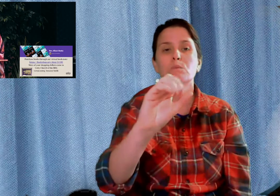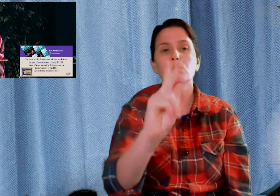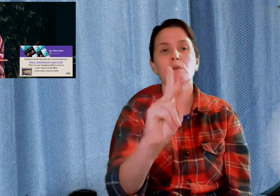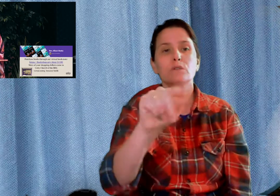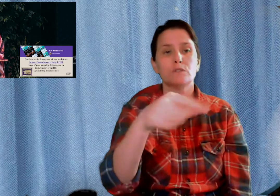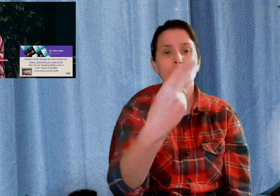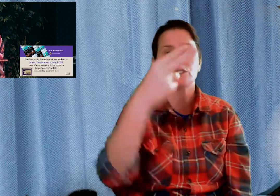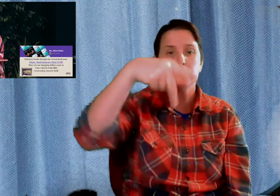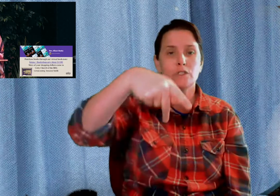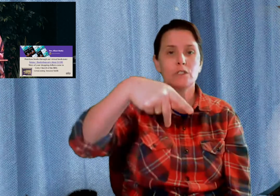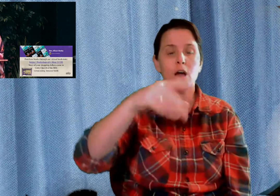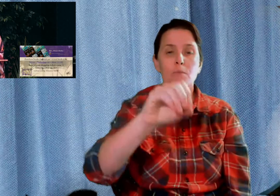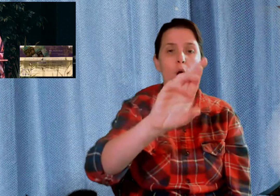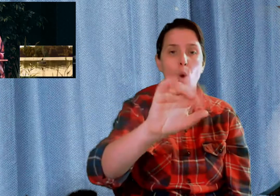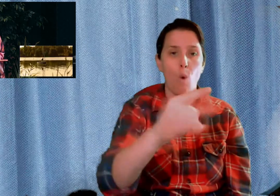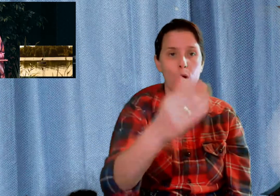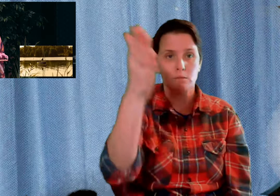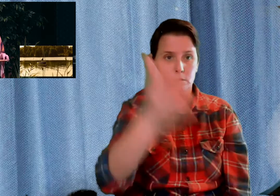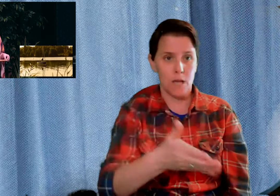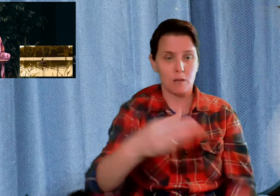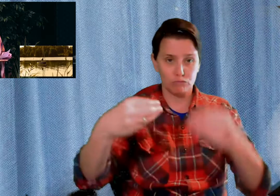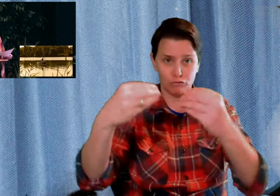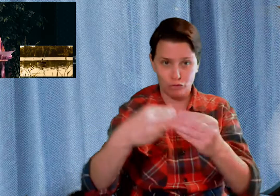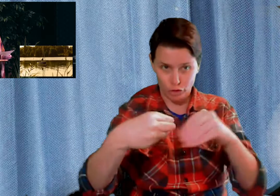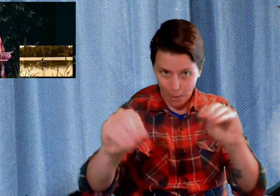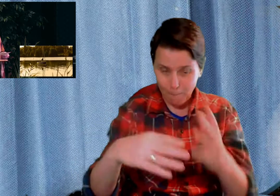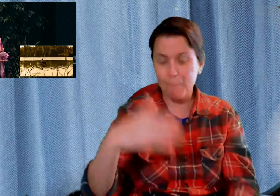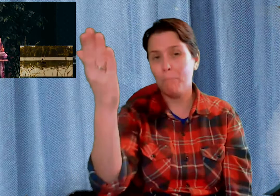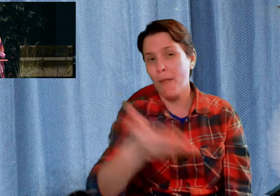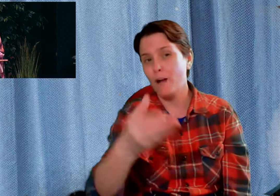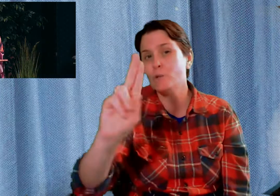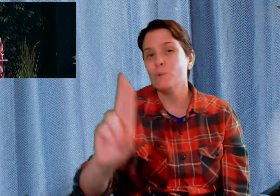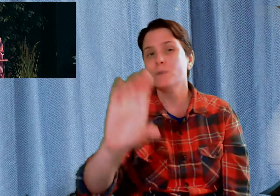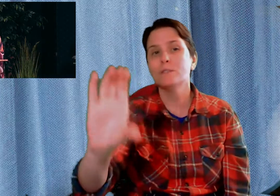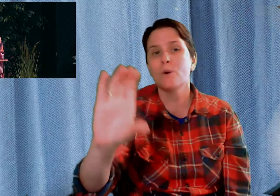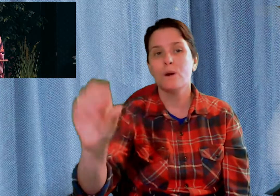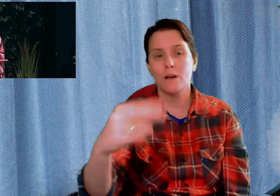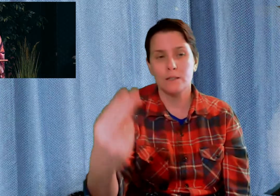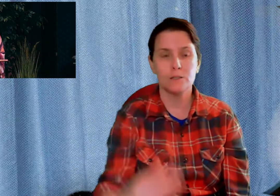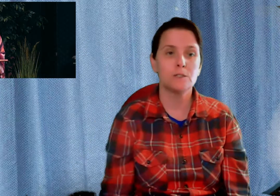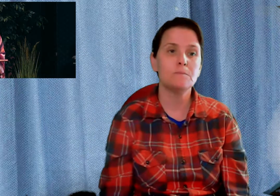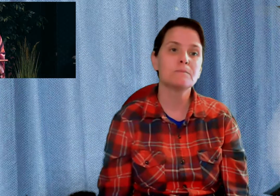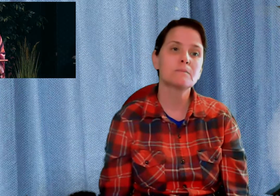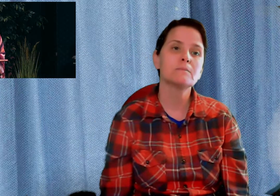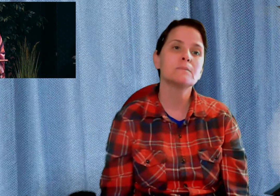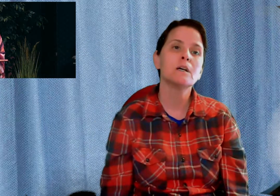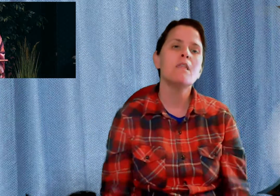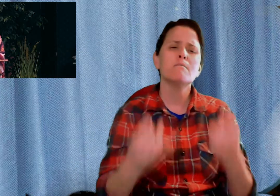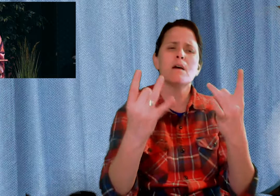bookshop.org/shop/UCOH. So now, today's meditation is adapted from the guidebook for Falling into